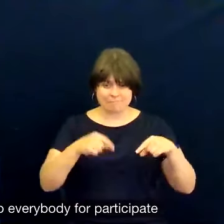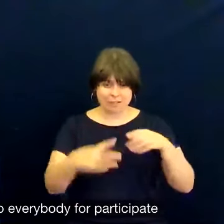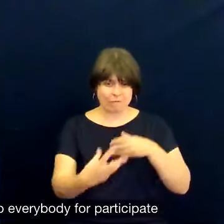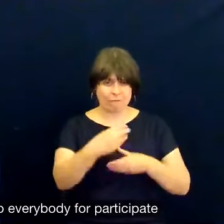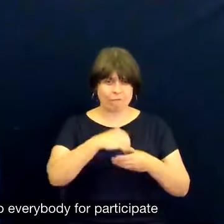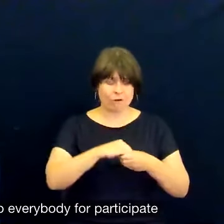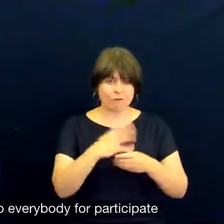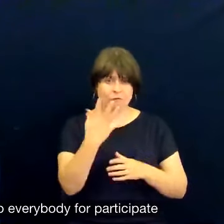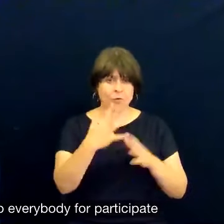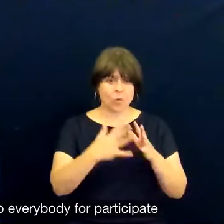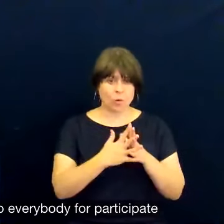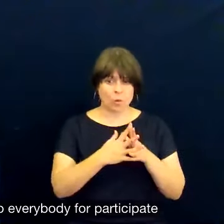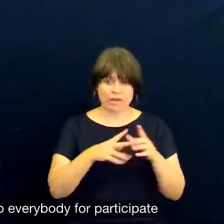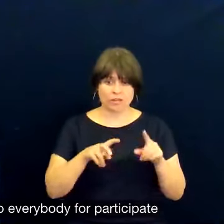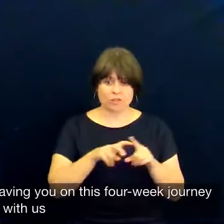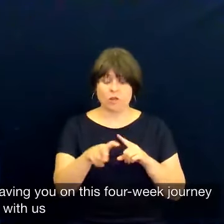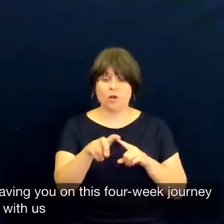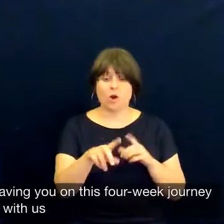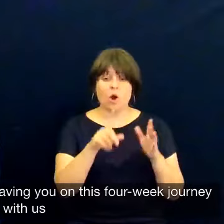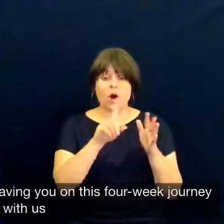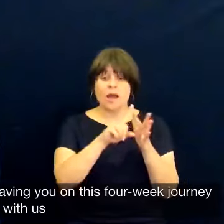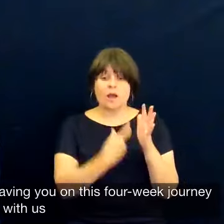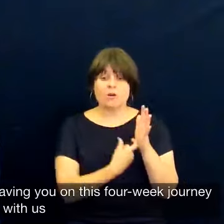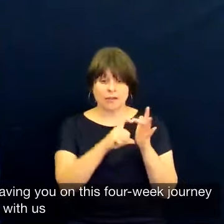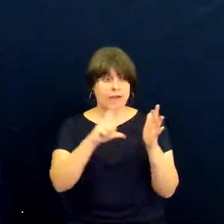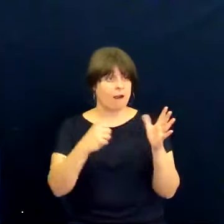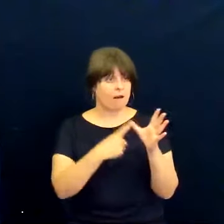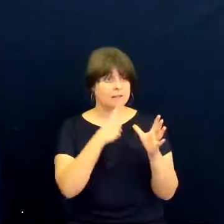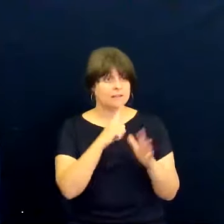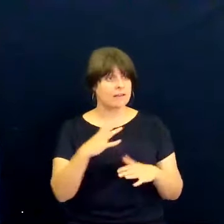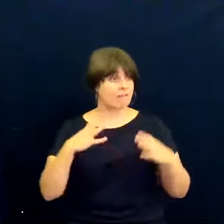with us. Can we just acknowledge Erica has just said fine.